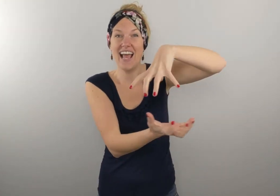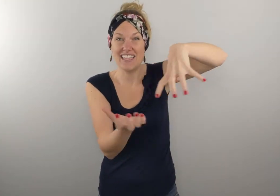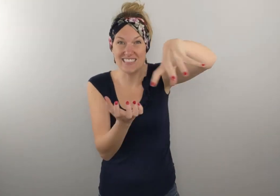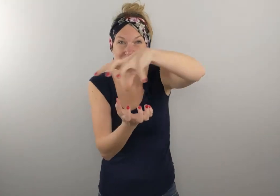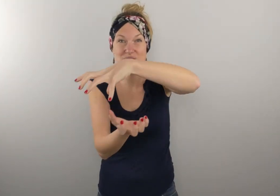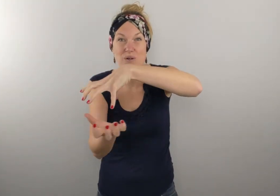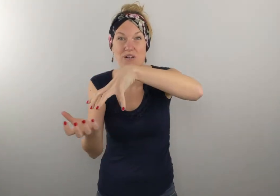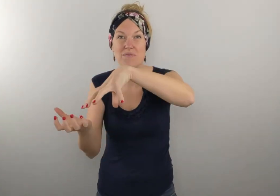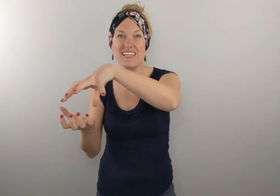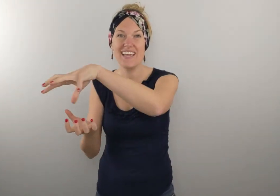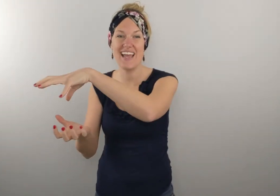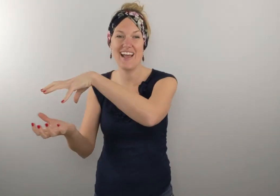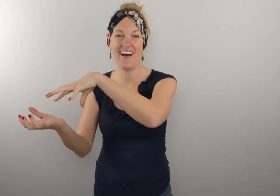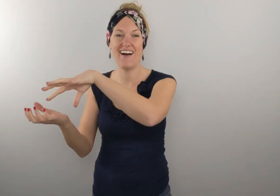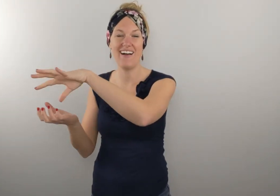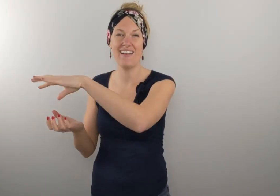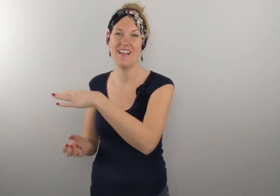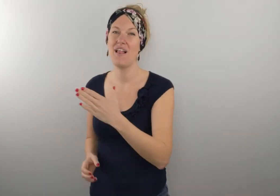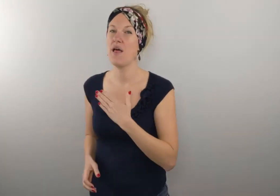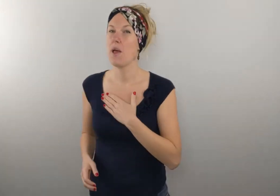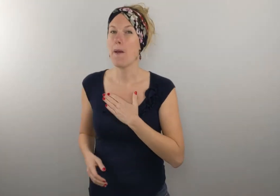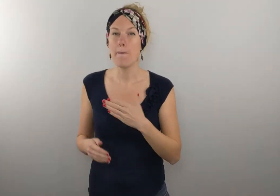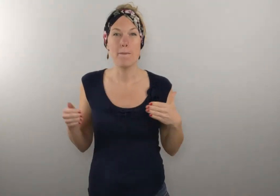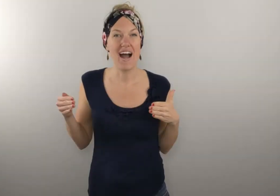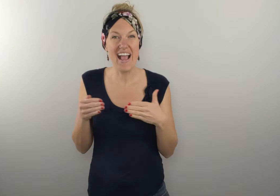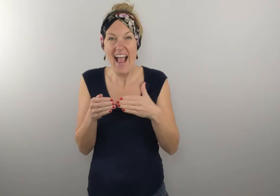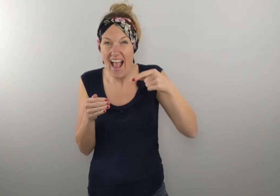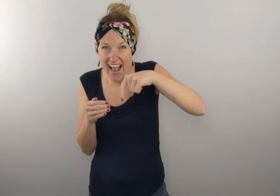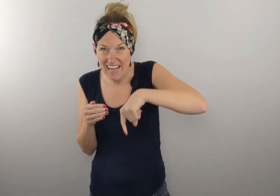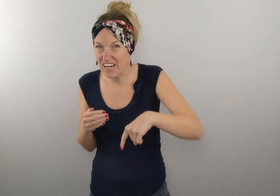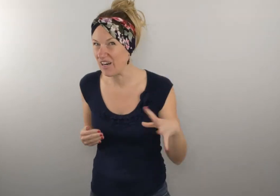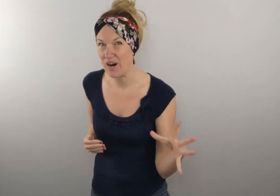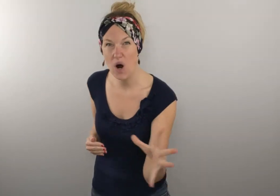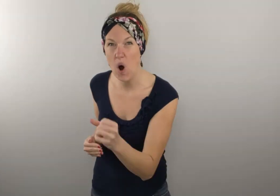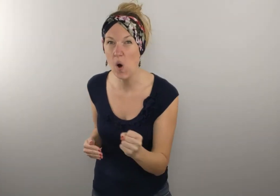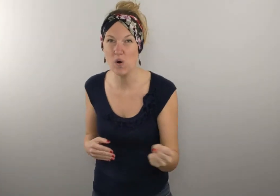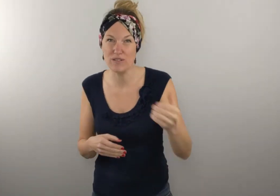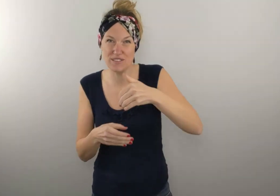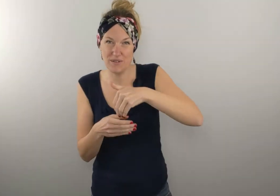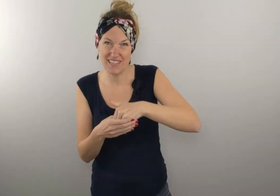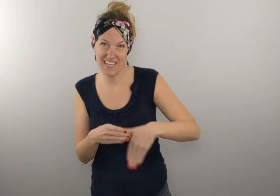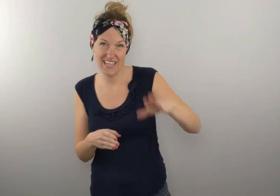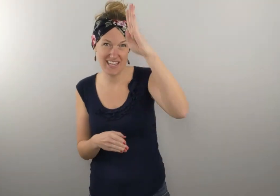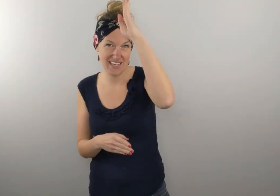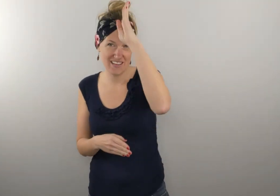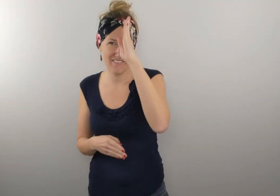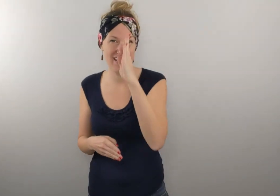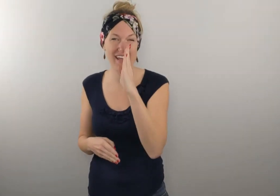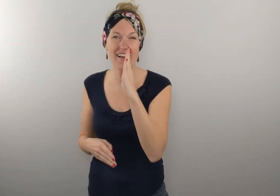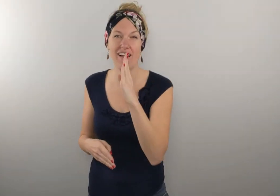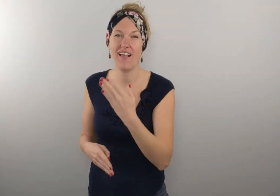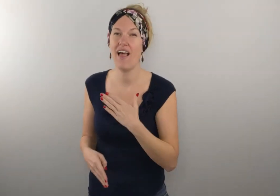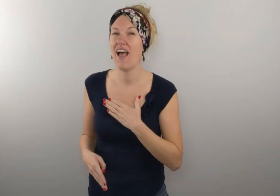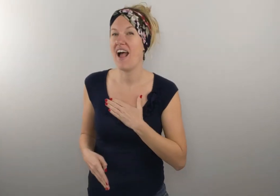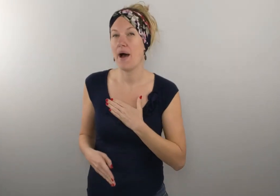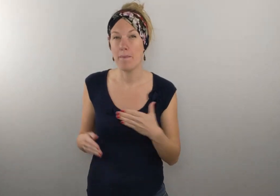and stormy gale, my anchor holds within the veil.